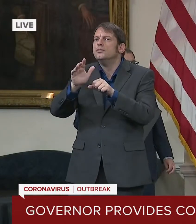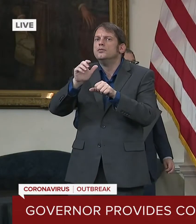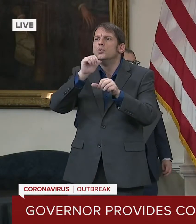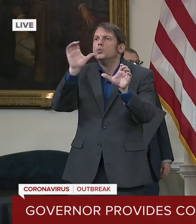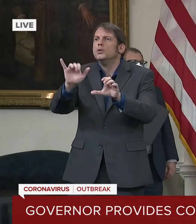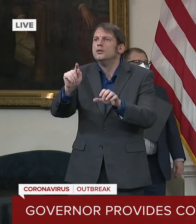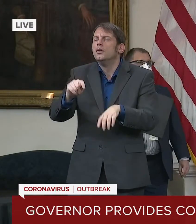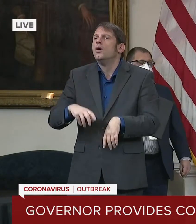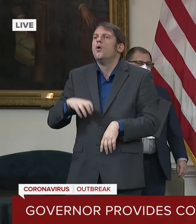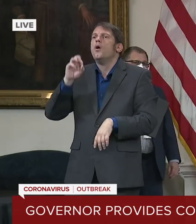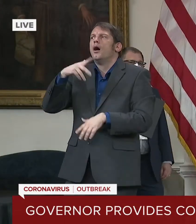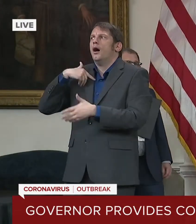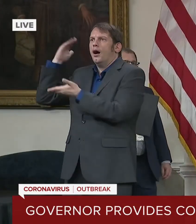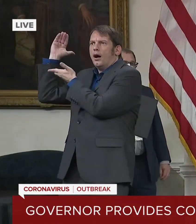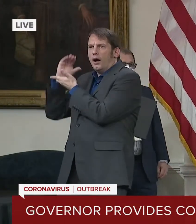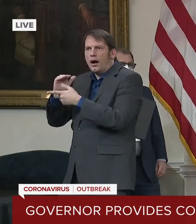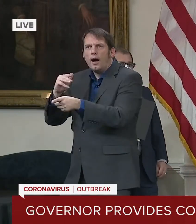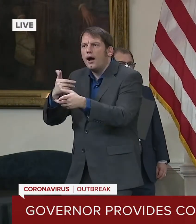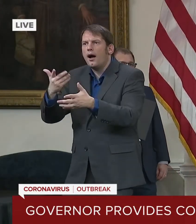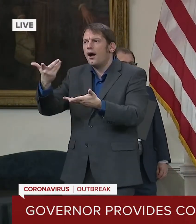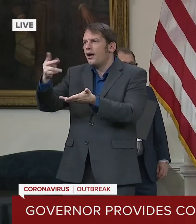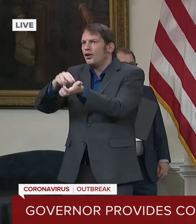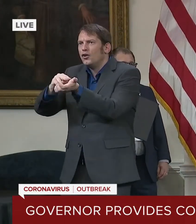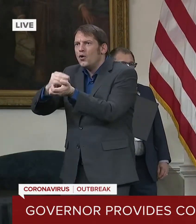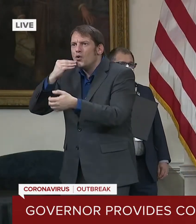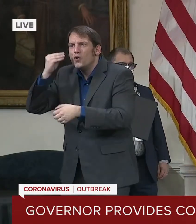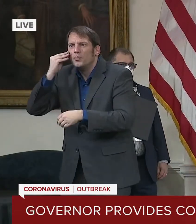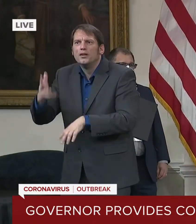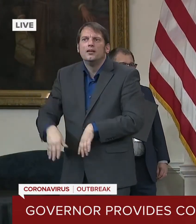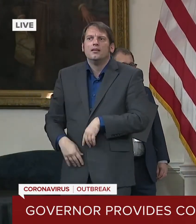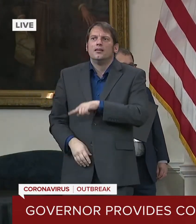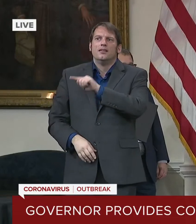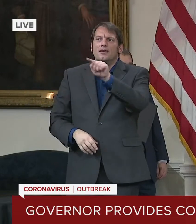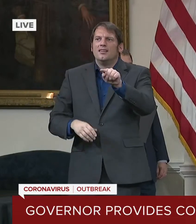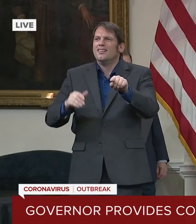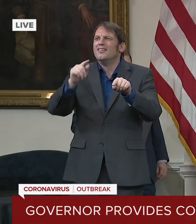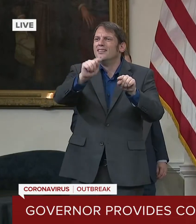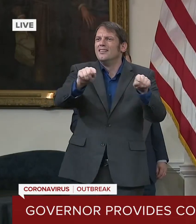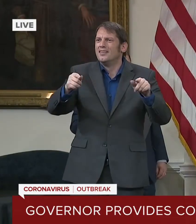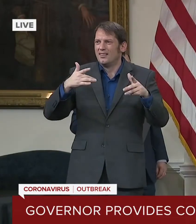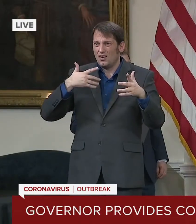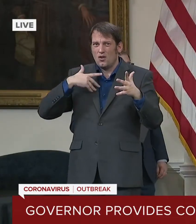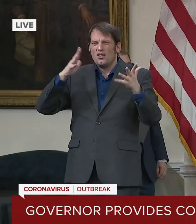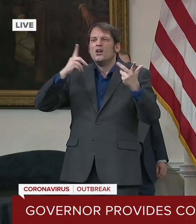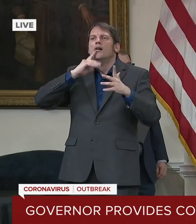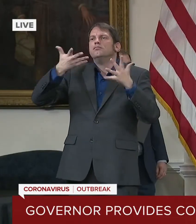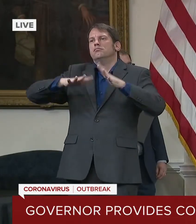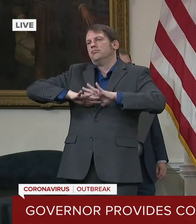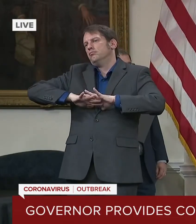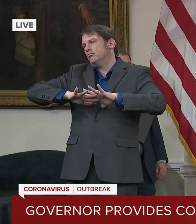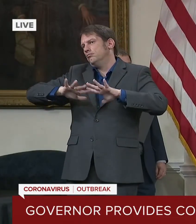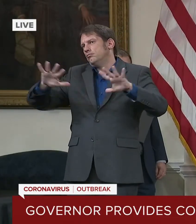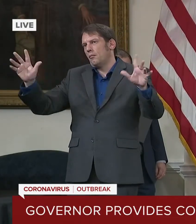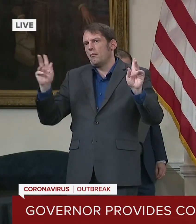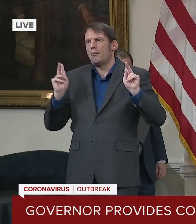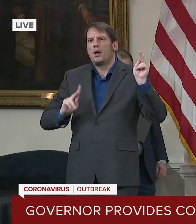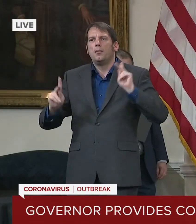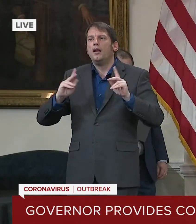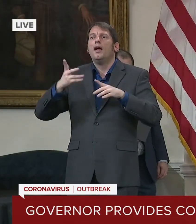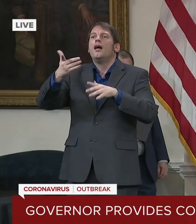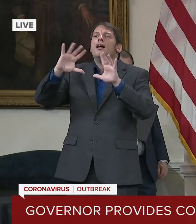were taking it. And we were sitting around in shelves. And all of you and all of our local county health departments and